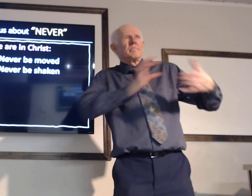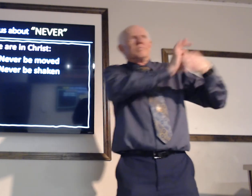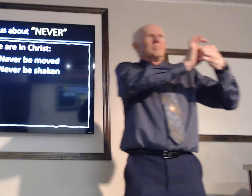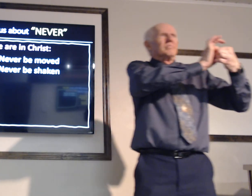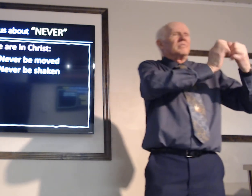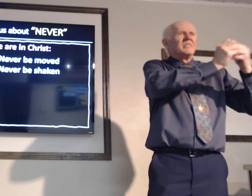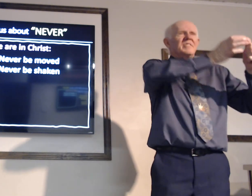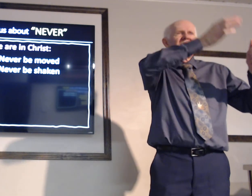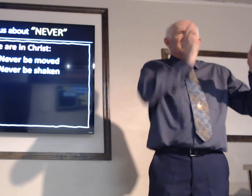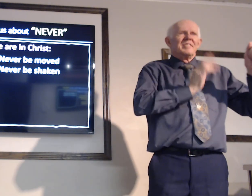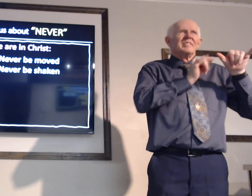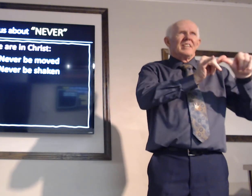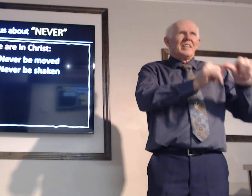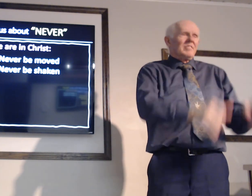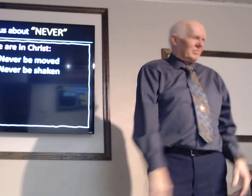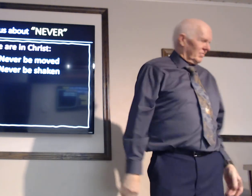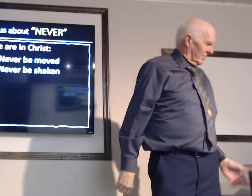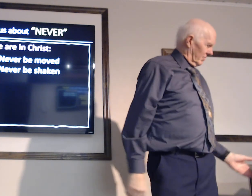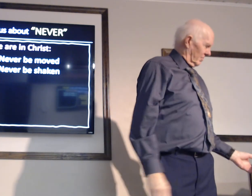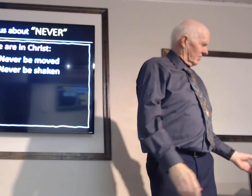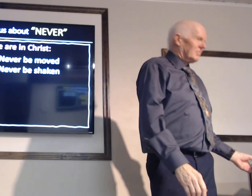or disconnected from God.